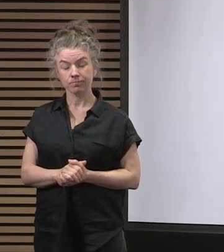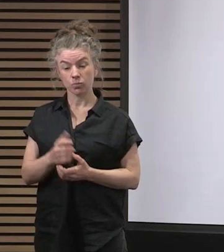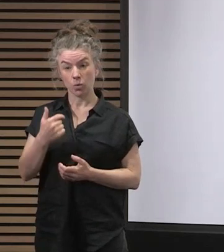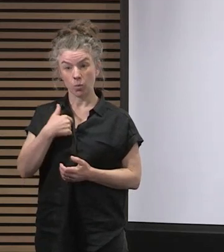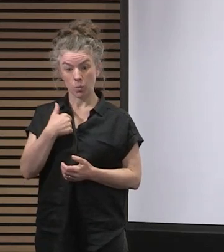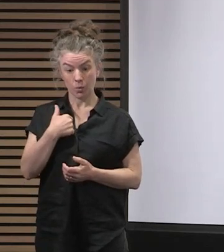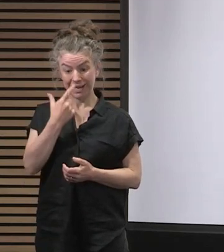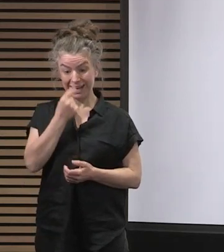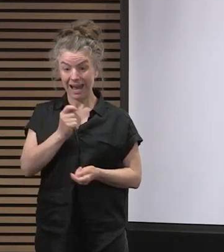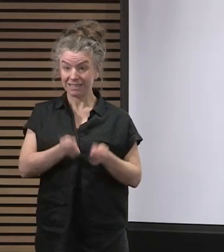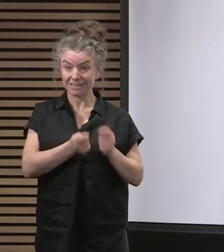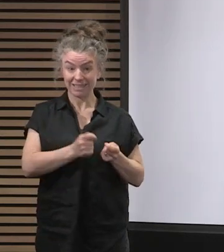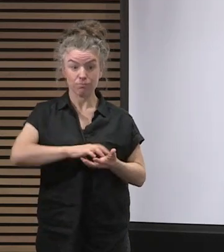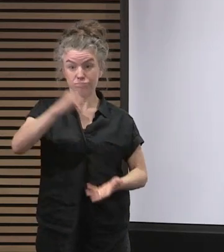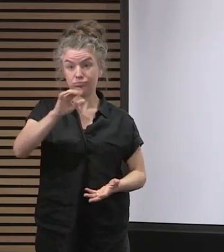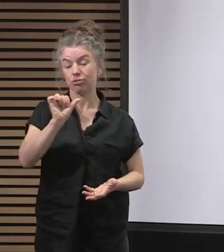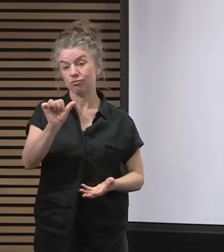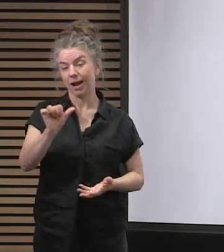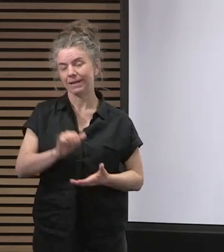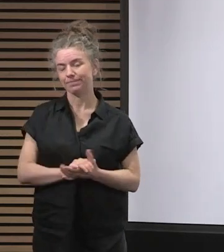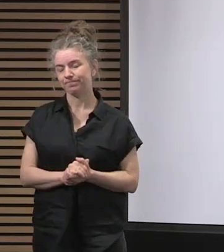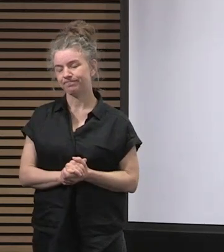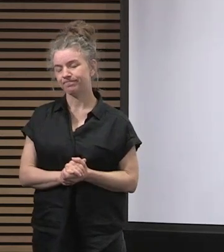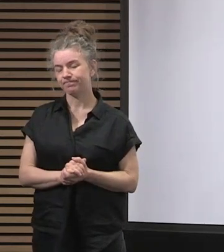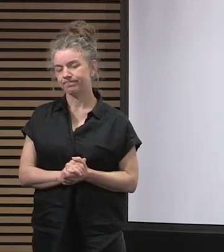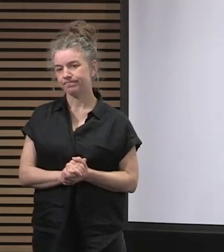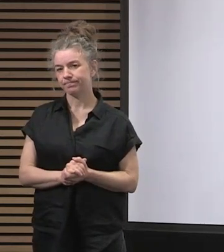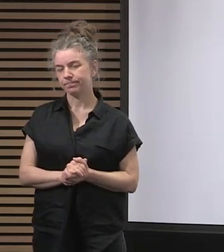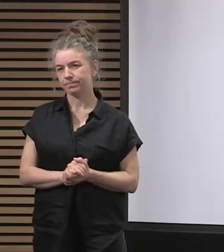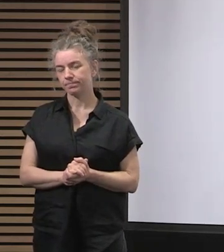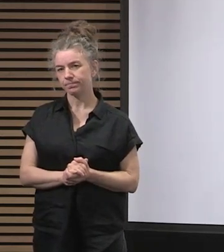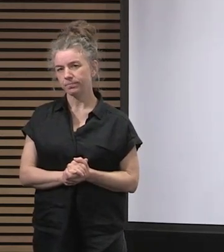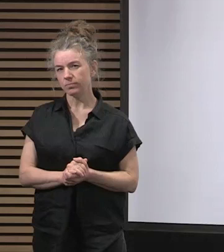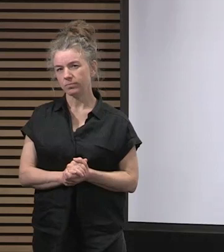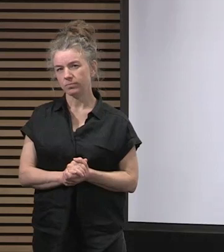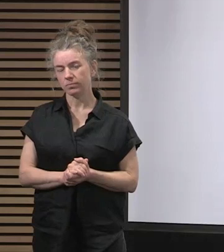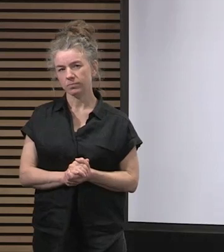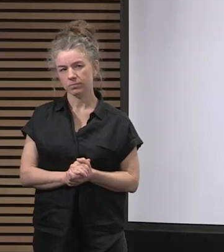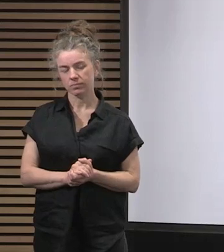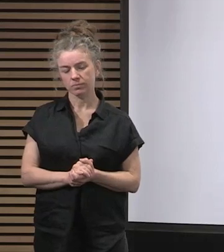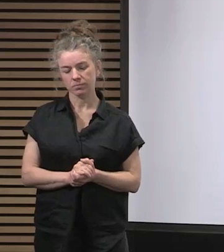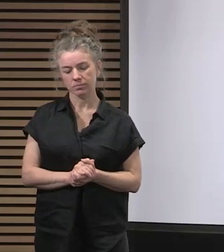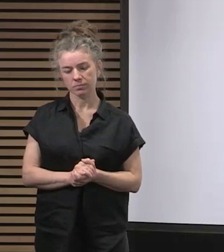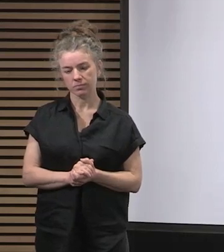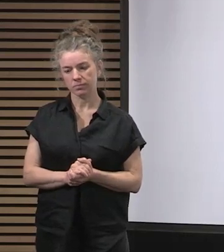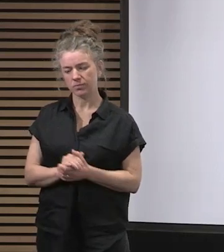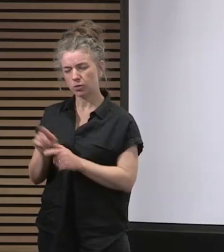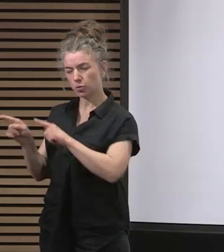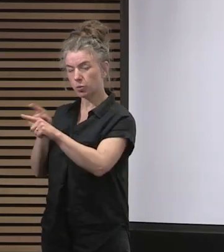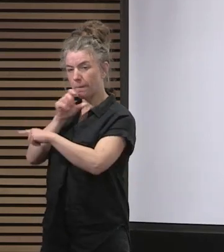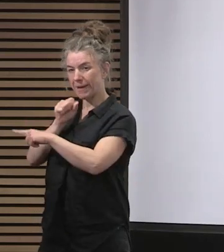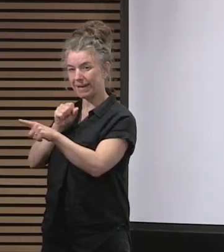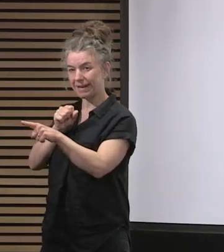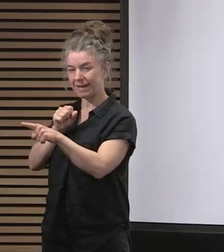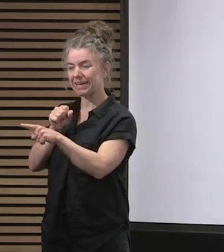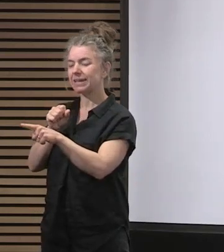on our testing. And so what we do want to do, as you've said, and as I think Professors Wilson and Skegg agree with, is we want to find